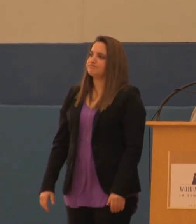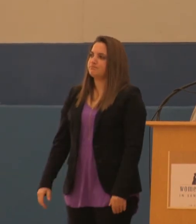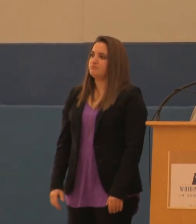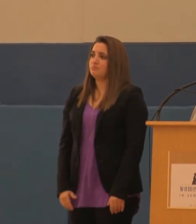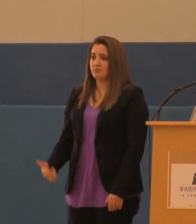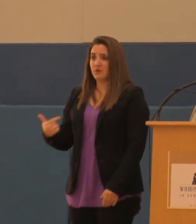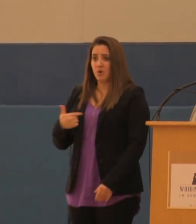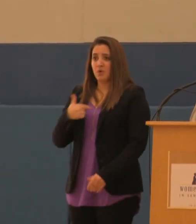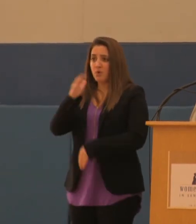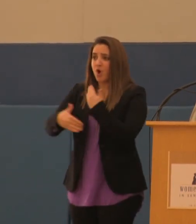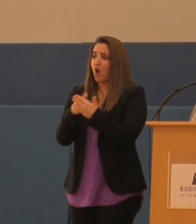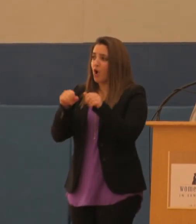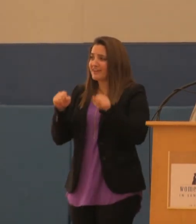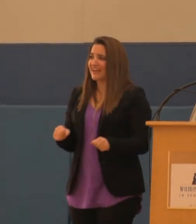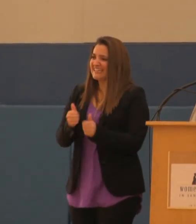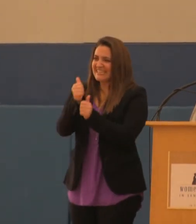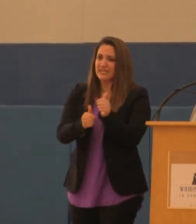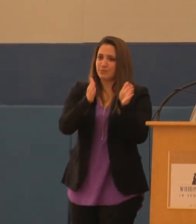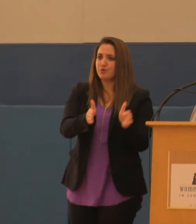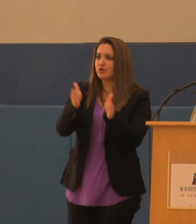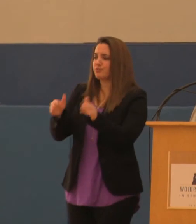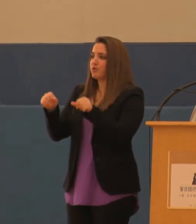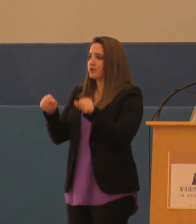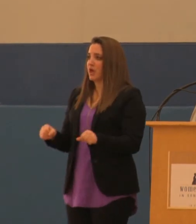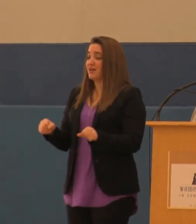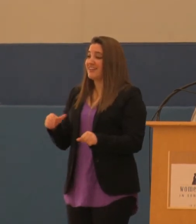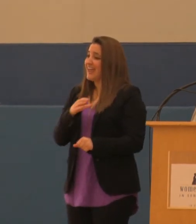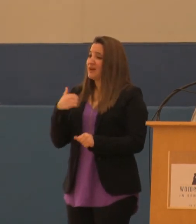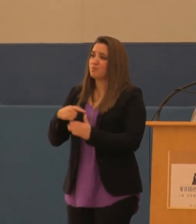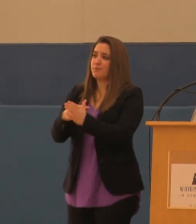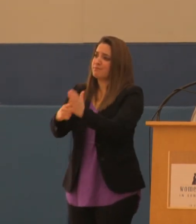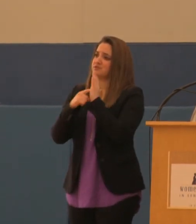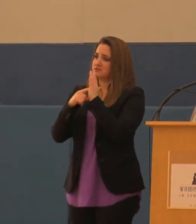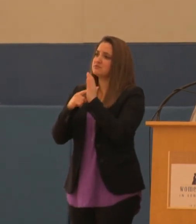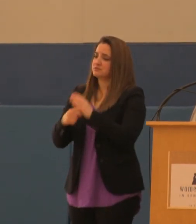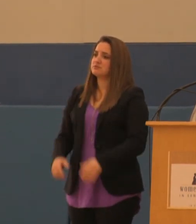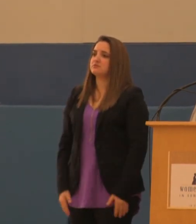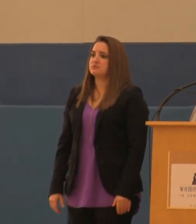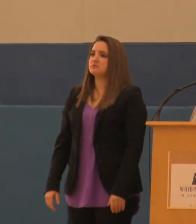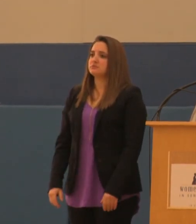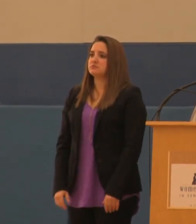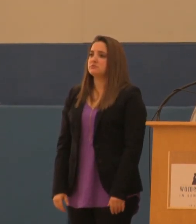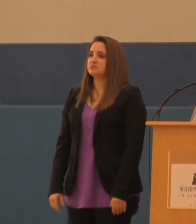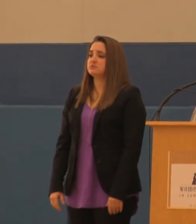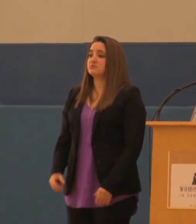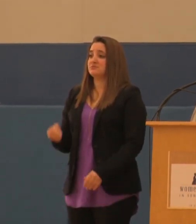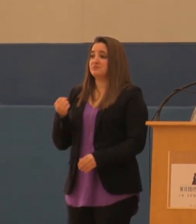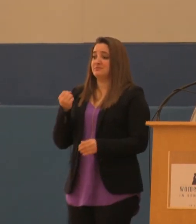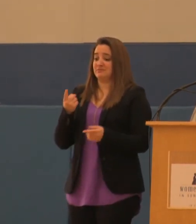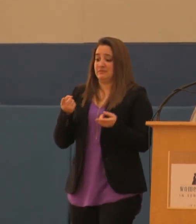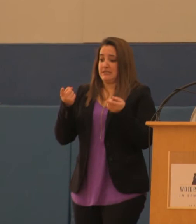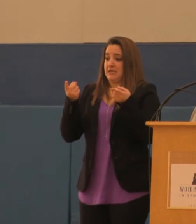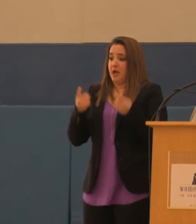do this. Every one of us, and we must. Our battles here are no different from ones